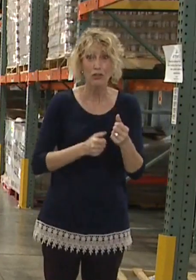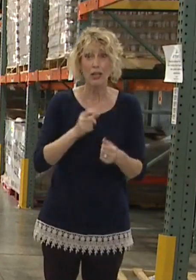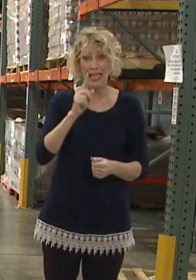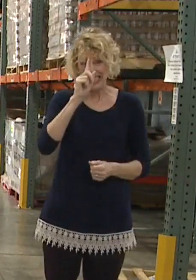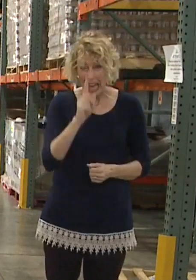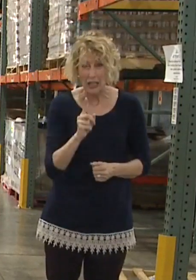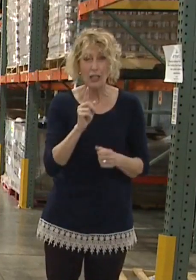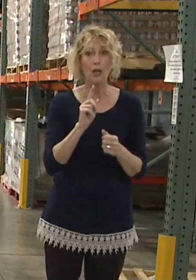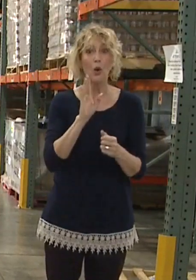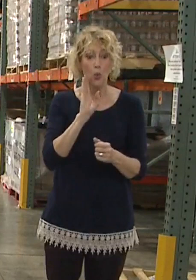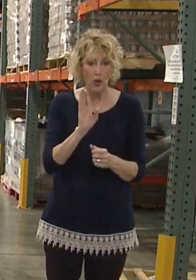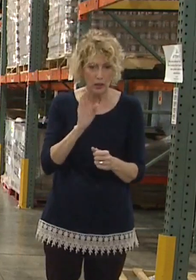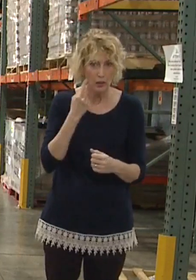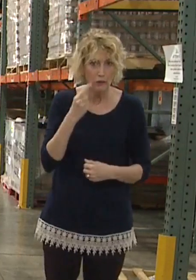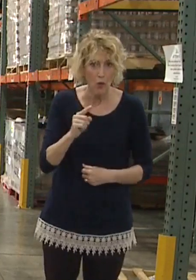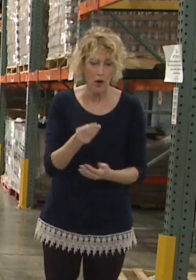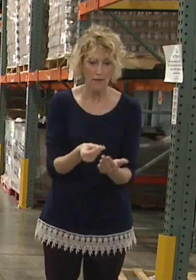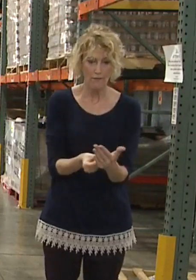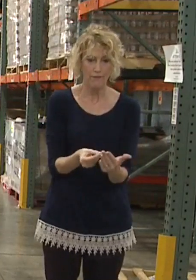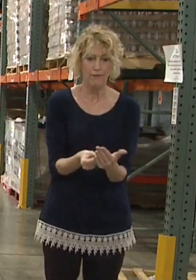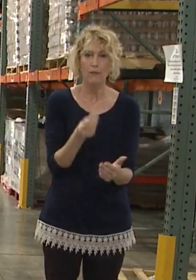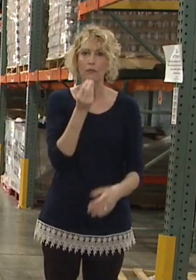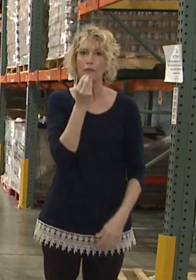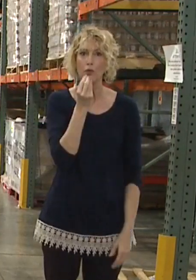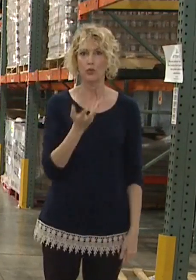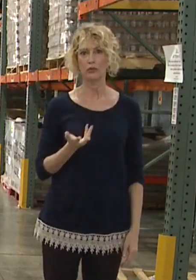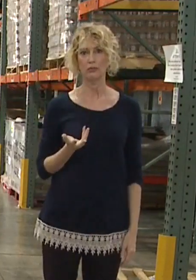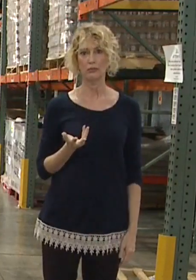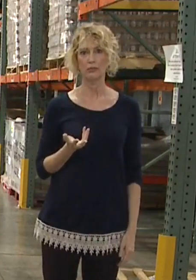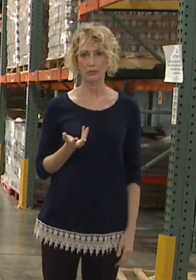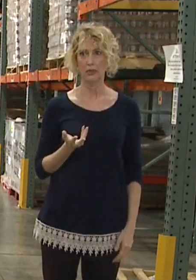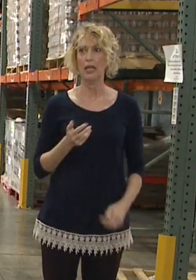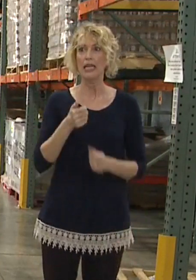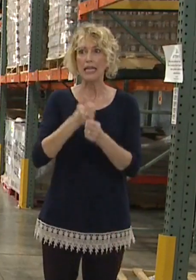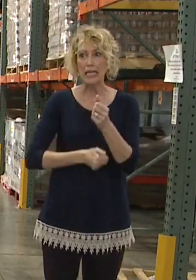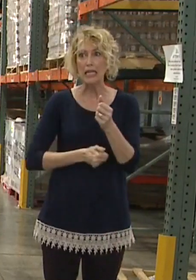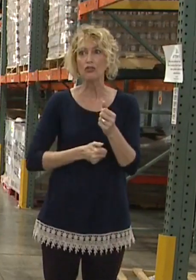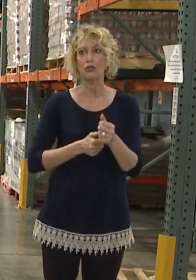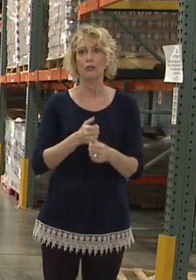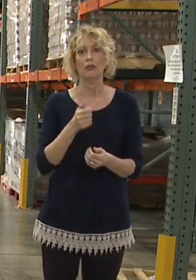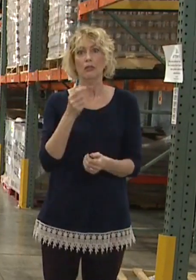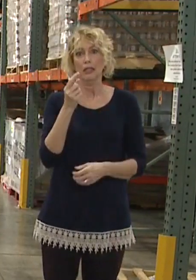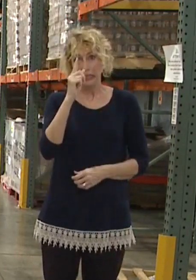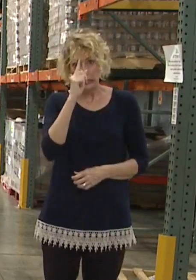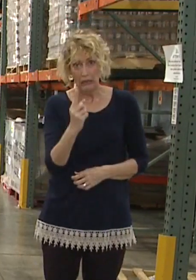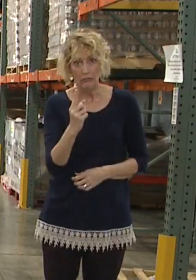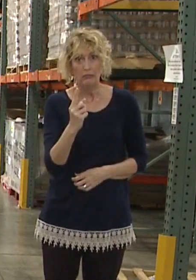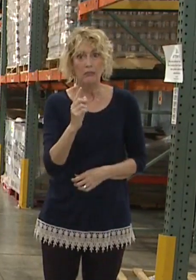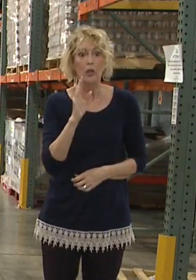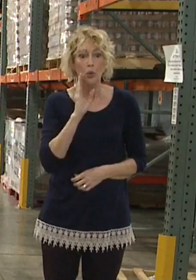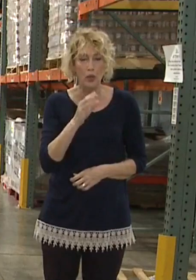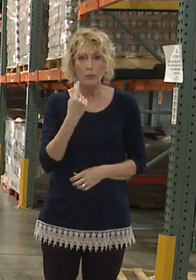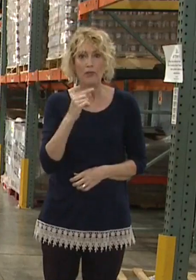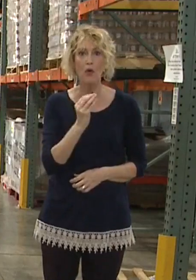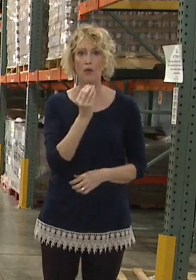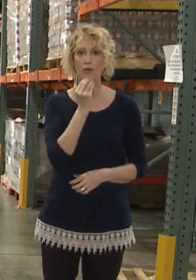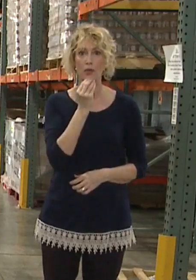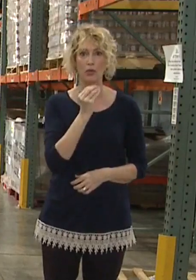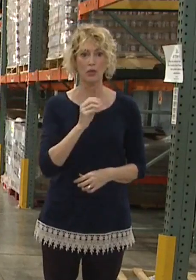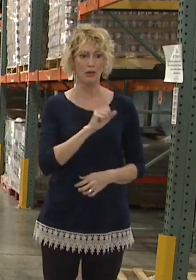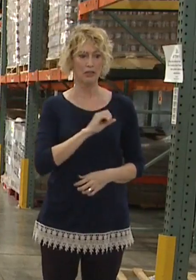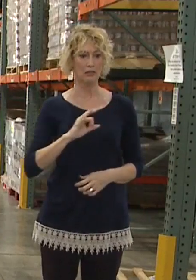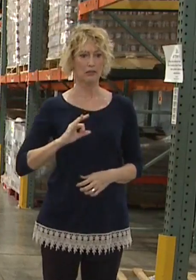food. Nothing with operations with food bank. Every single penny. And my staff probably said,